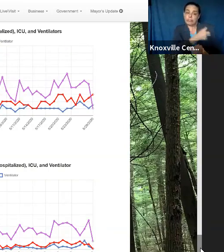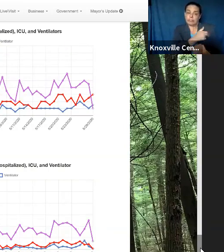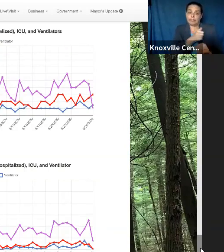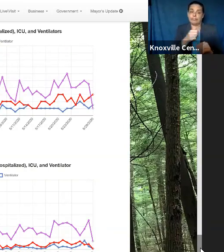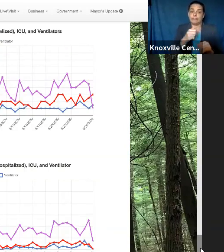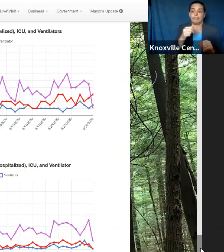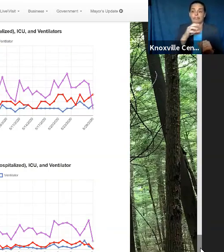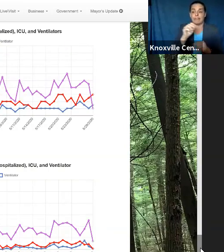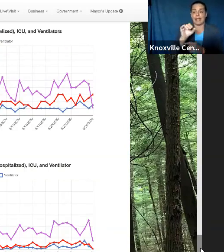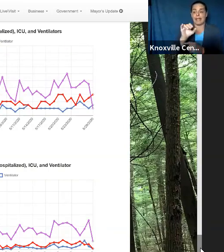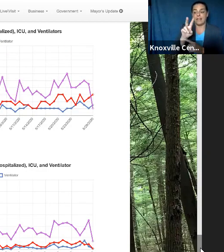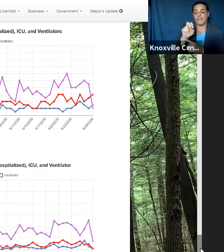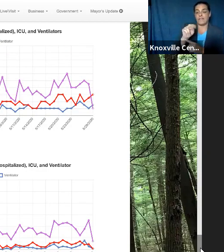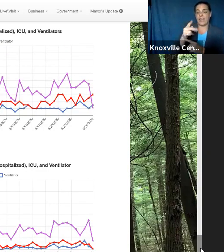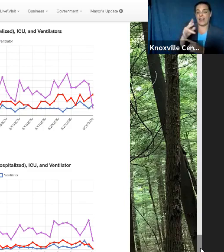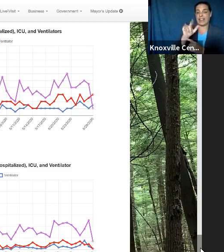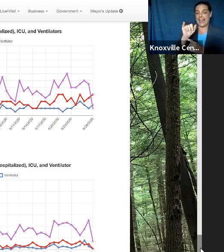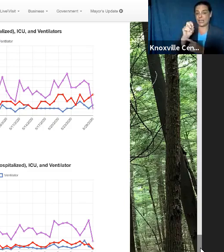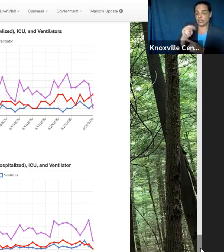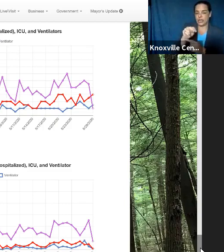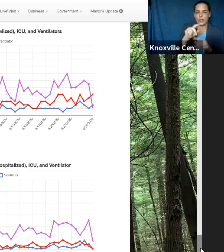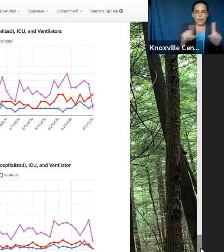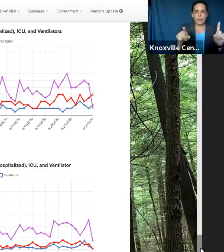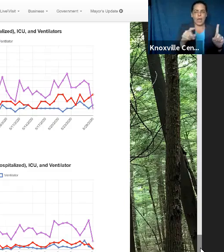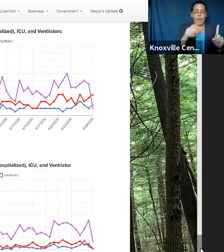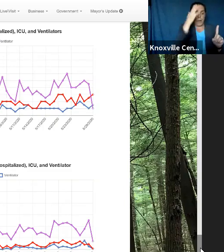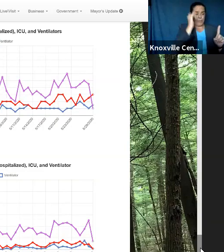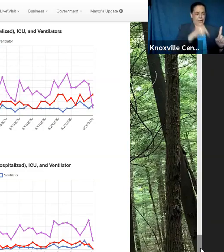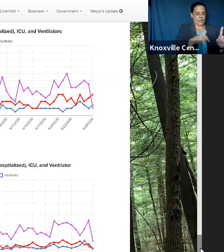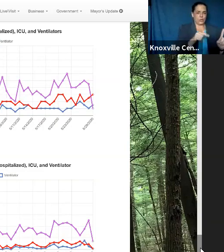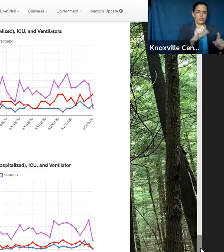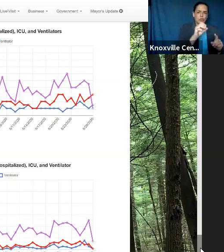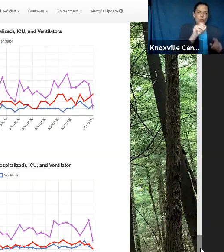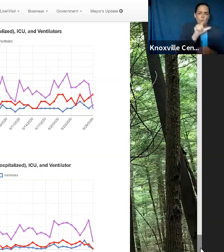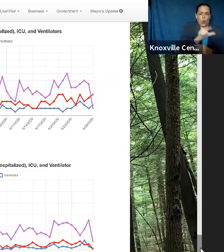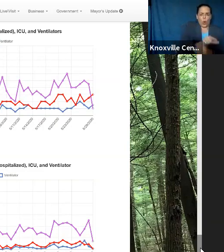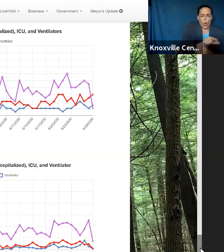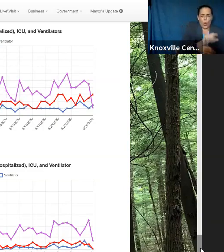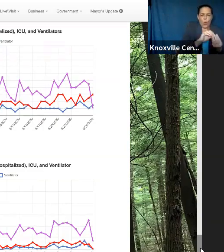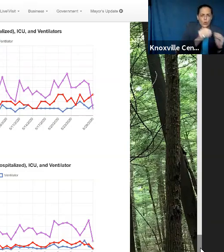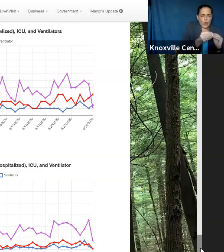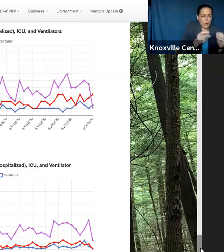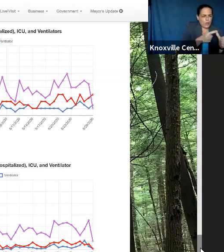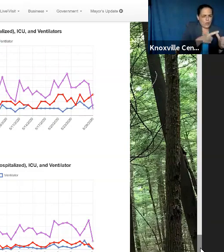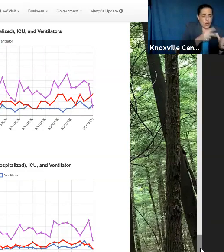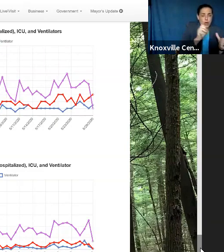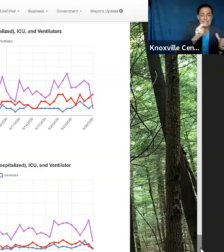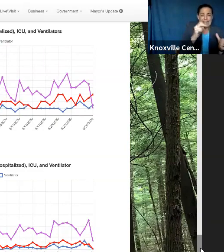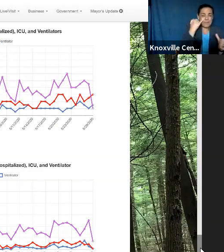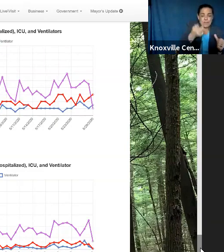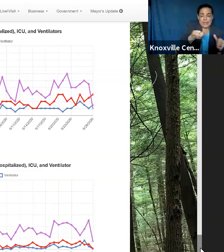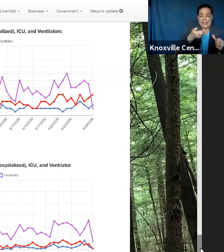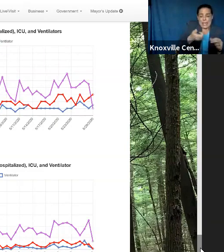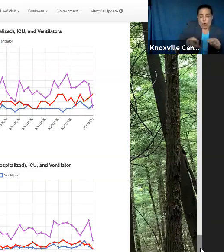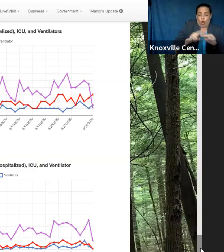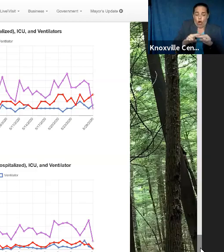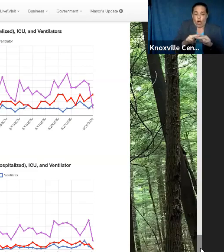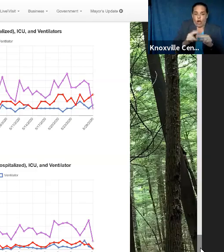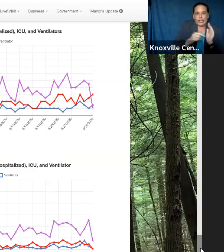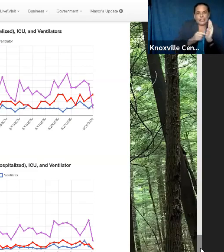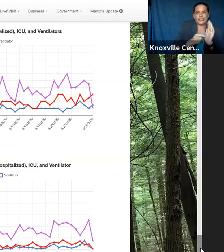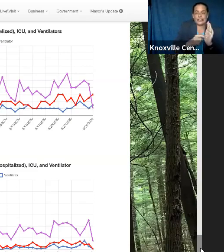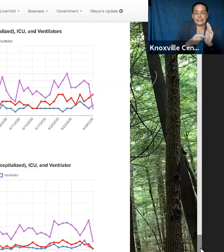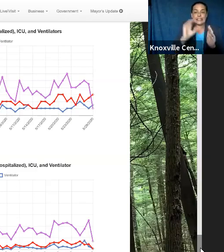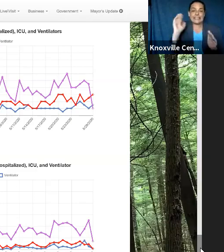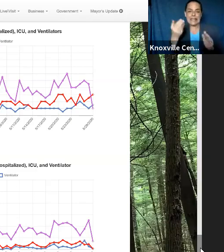However, because this number is so low to begin with, even a small increase registers as statistically significant. To better show you, we'll talk a little